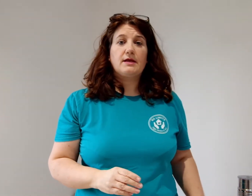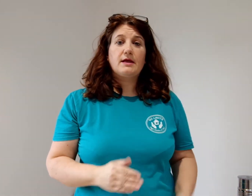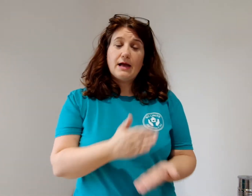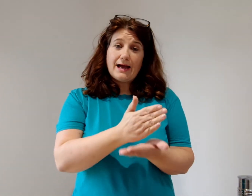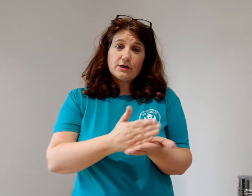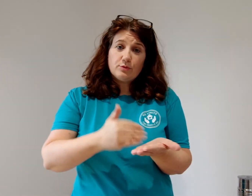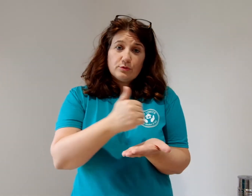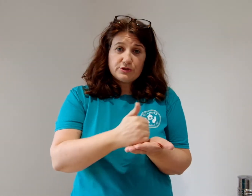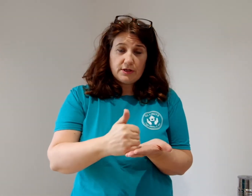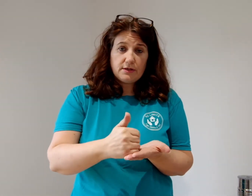and 1/4